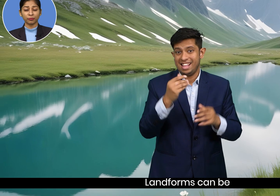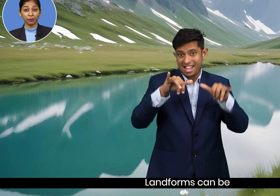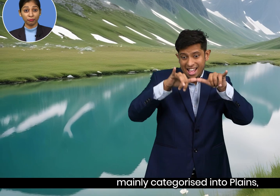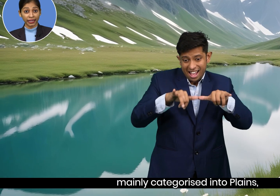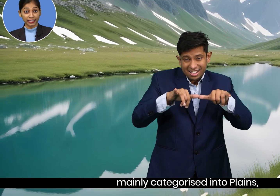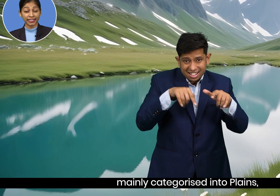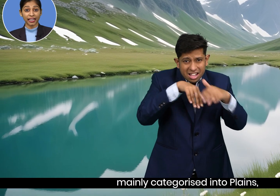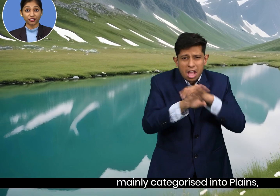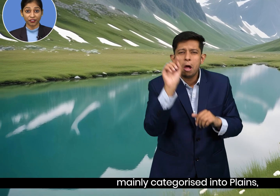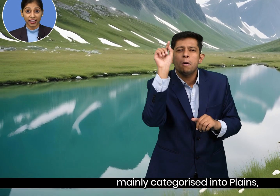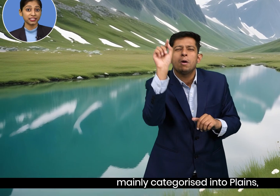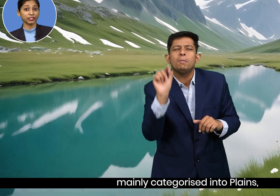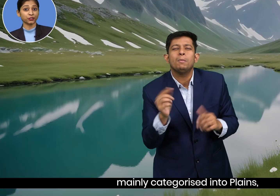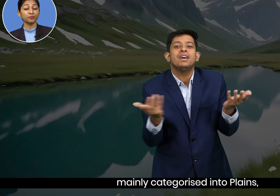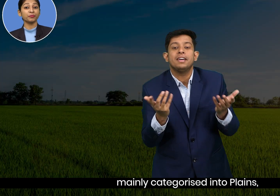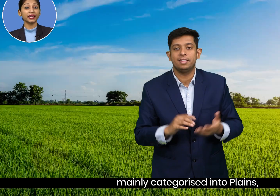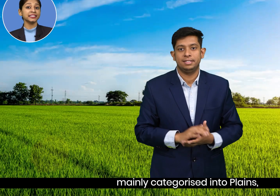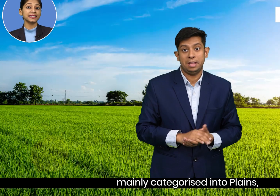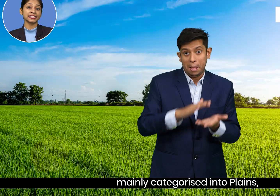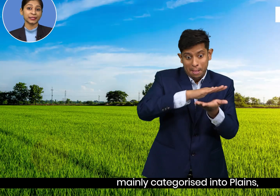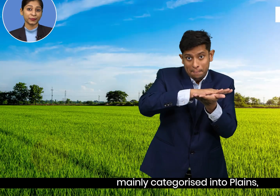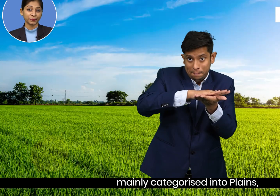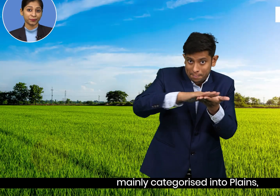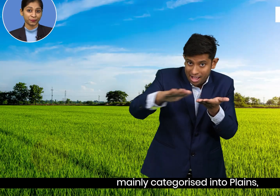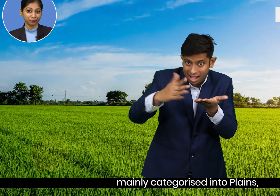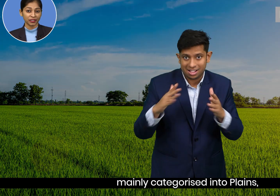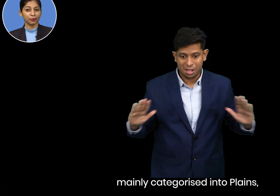Landforms can be mainly categorized into plains,